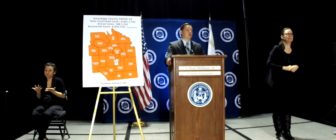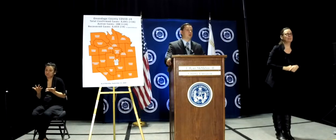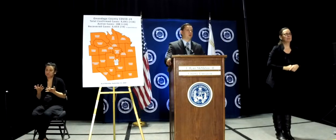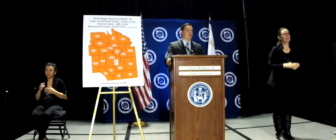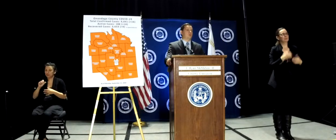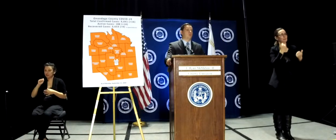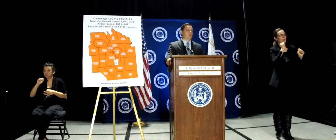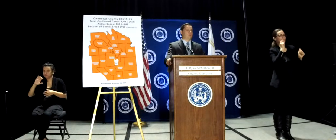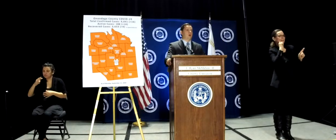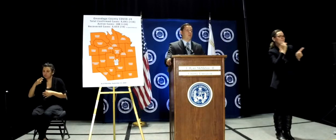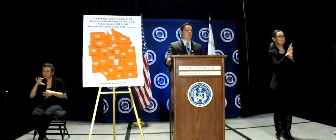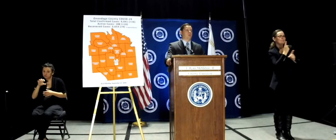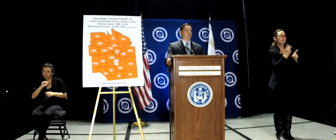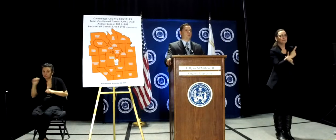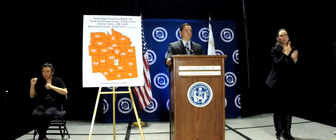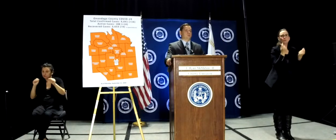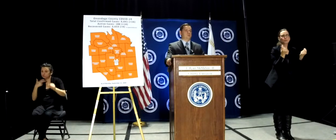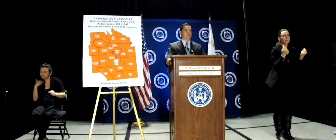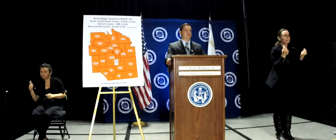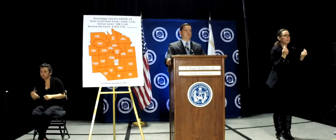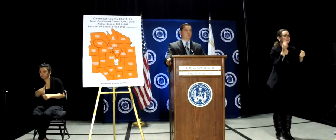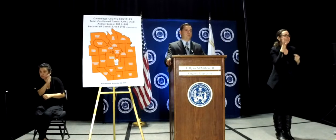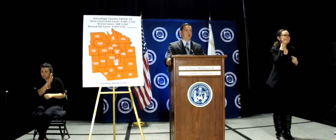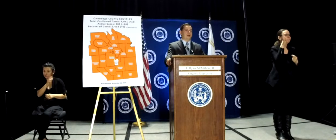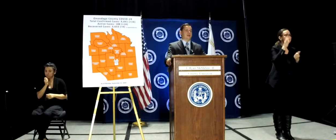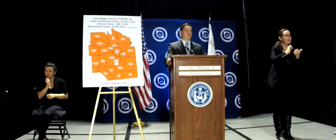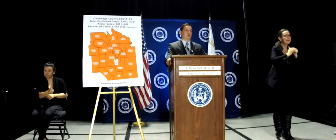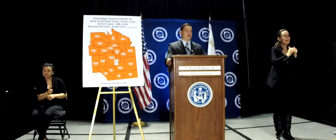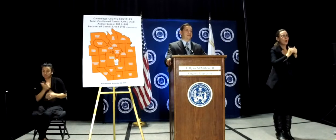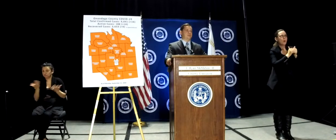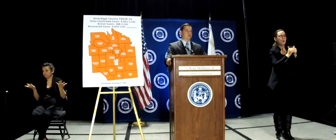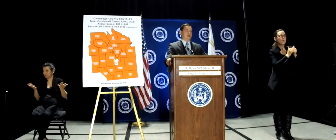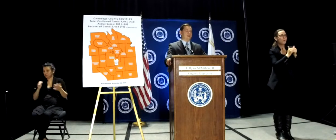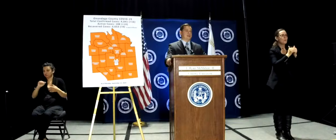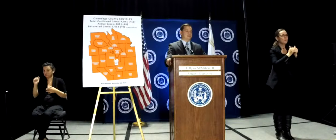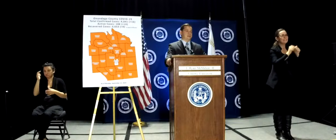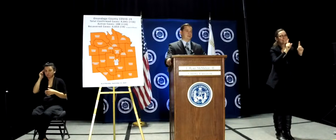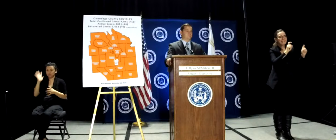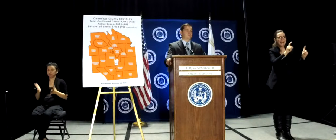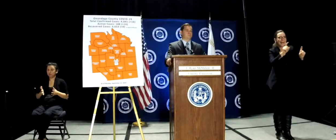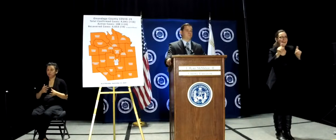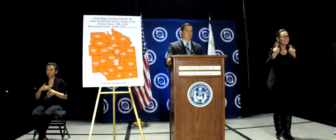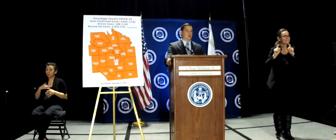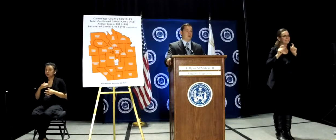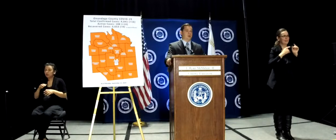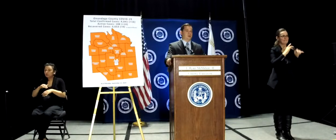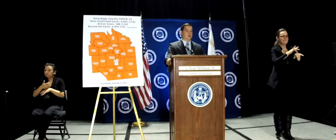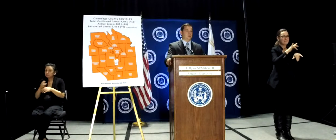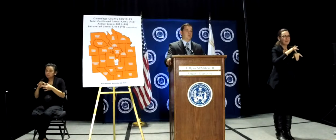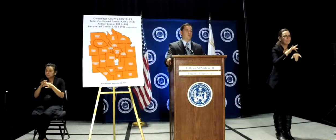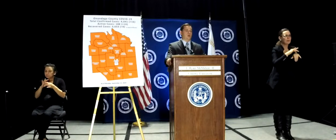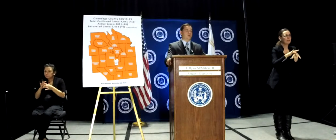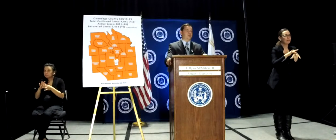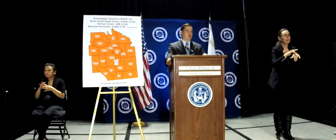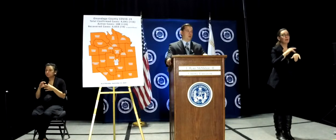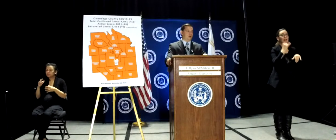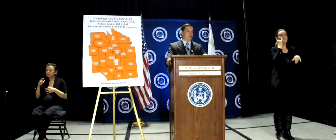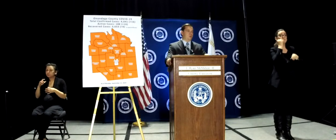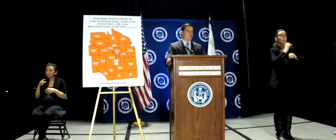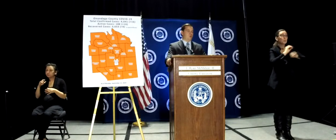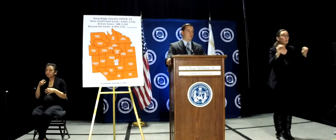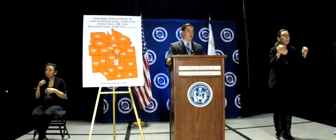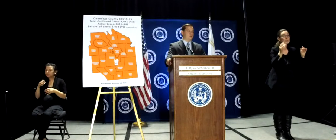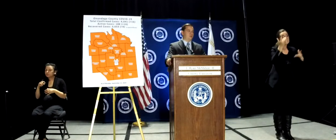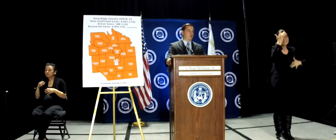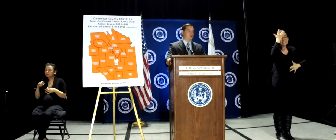to come up with plans for asymptomatic testing the way we did earlier